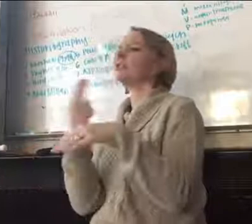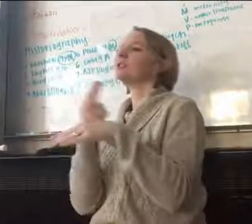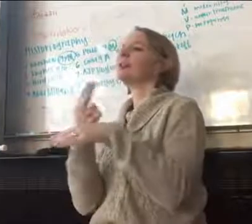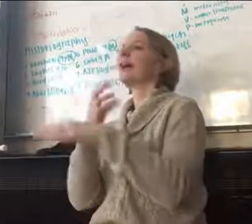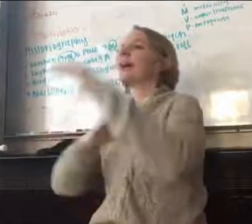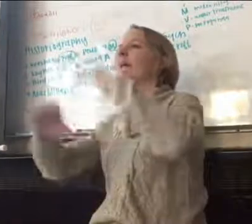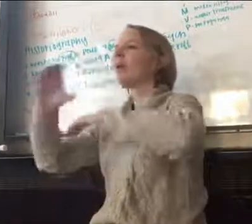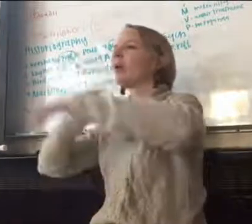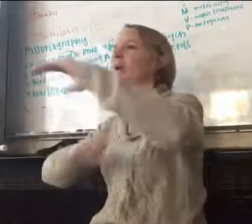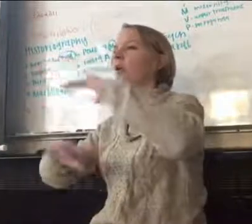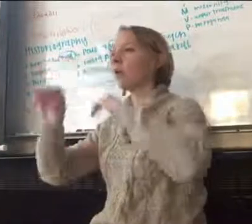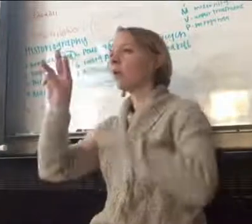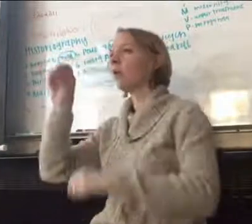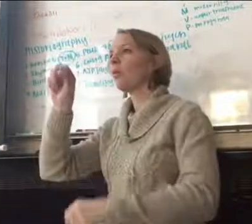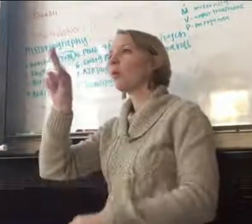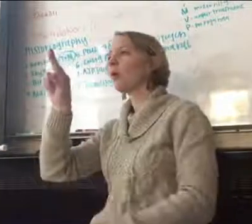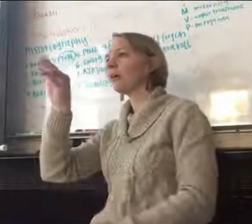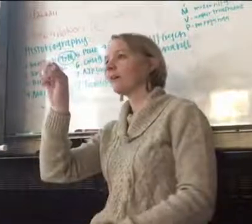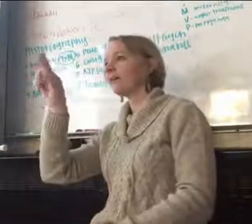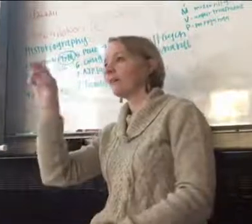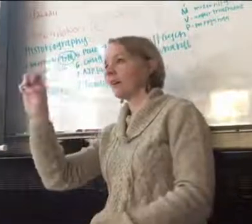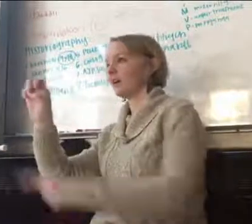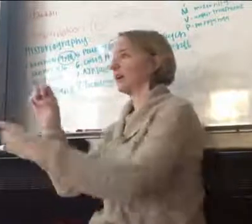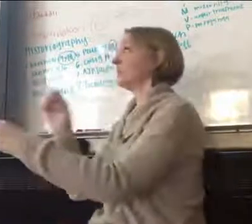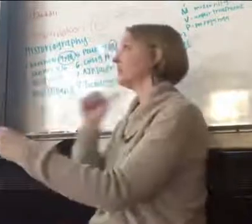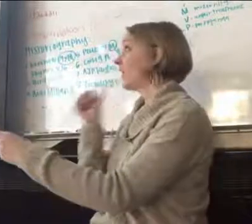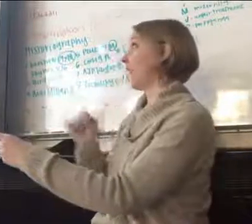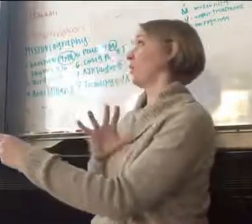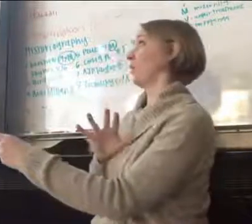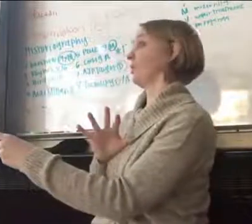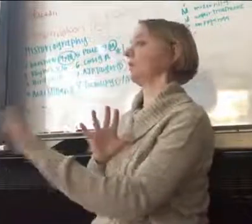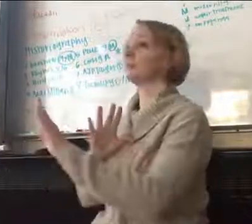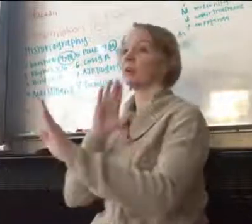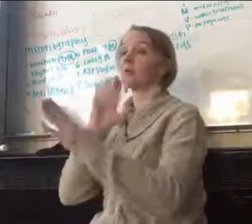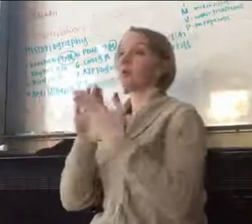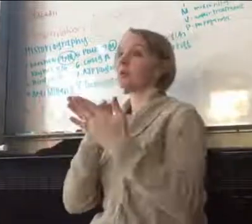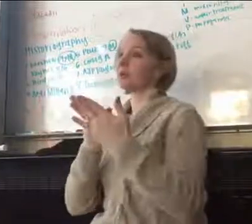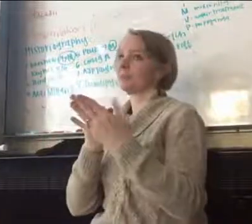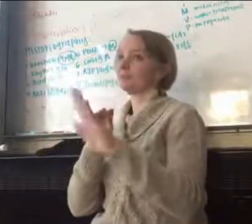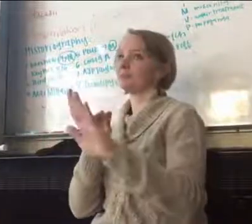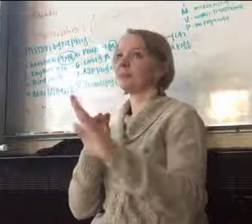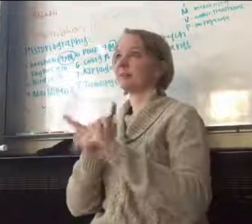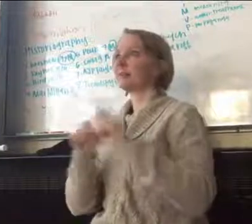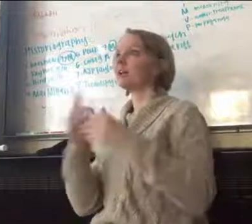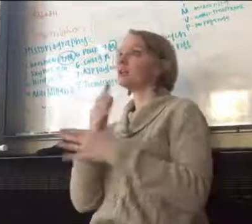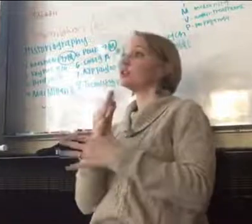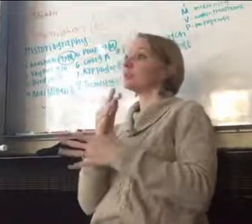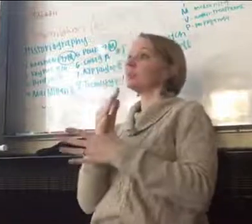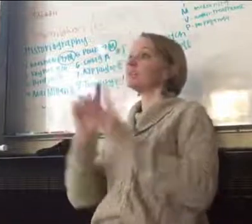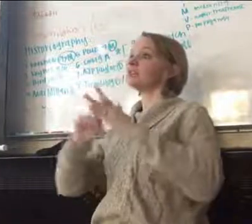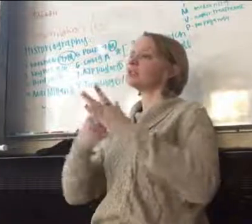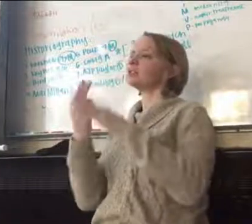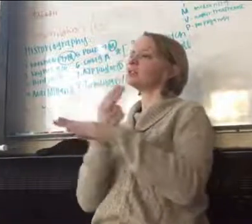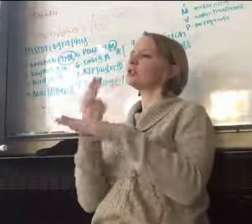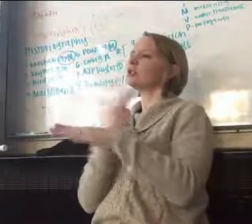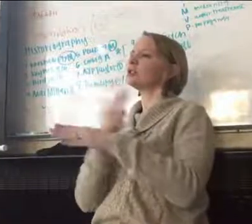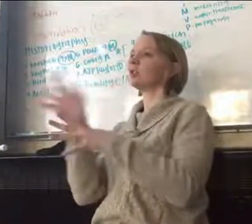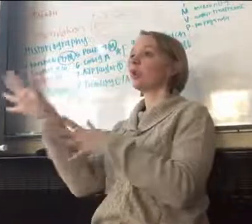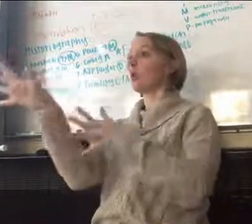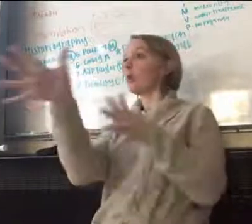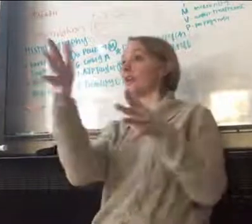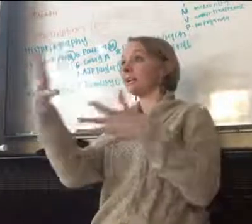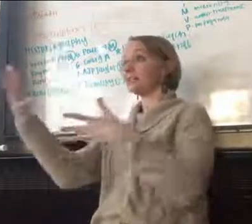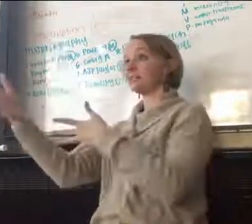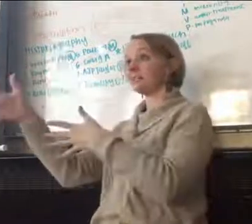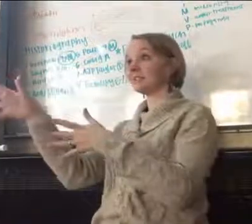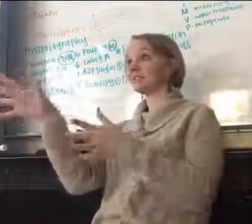warfare. Now, this is Germany. Not cool. Yeah, well, we're going to learn about why it's not cool. So Germany begins to use the wind